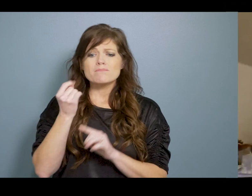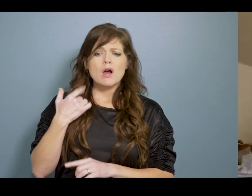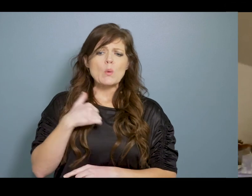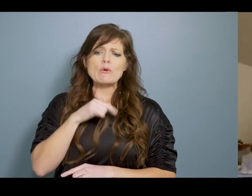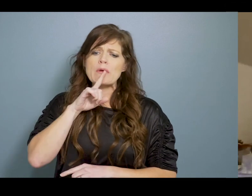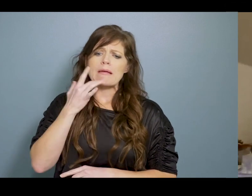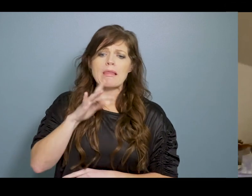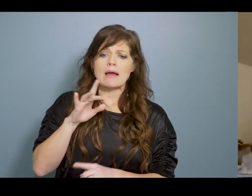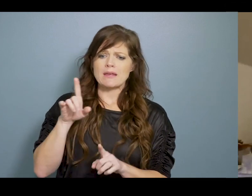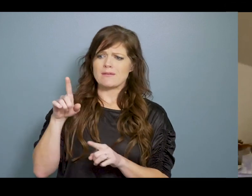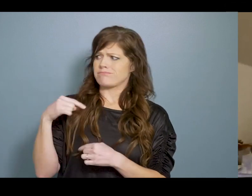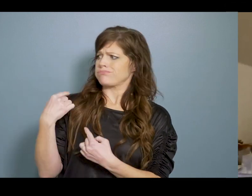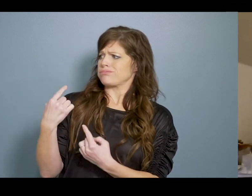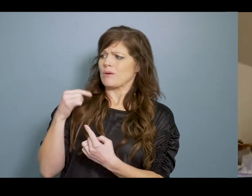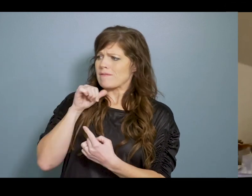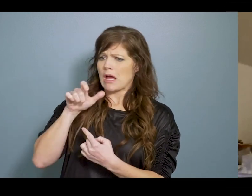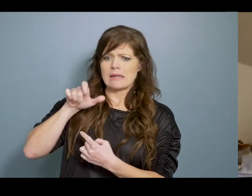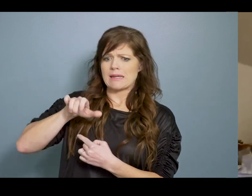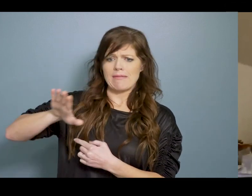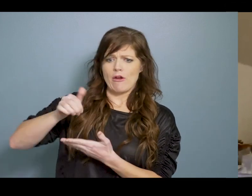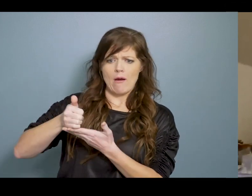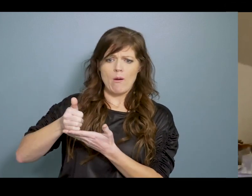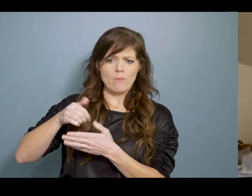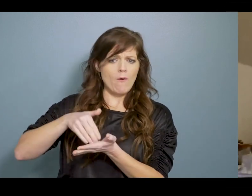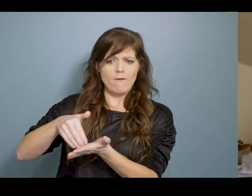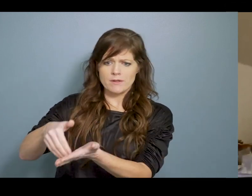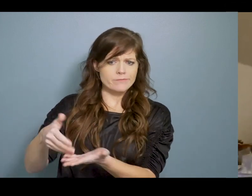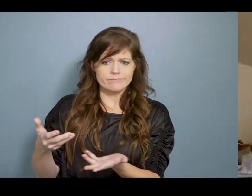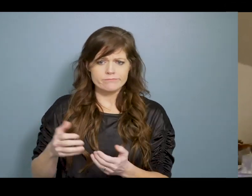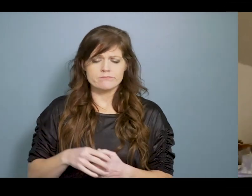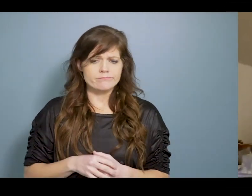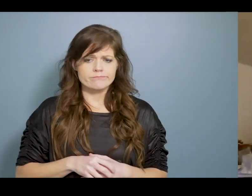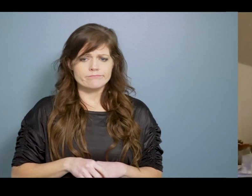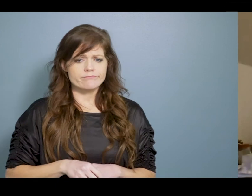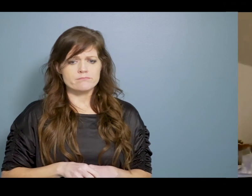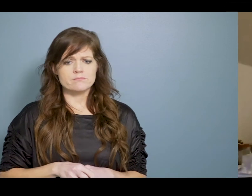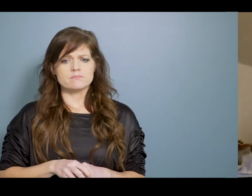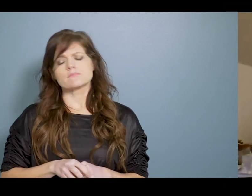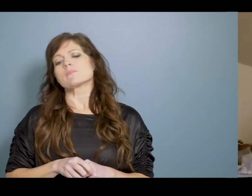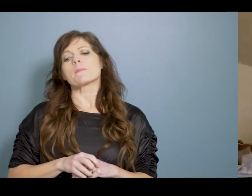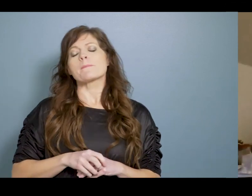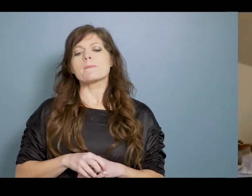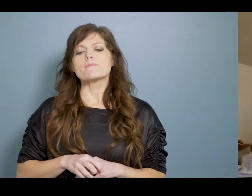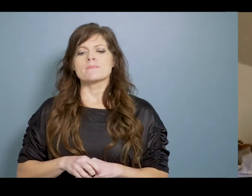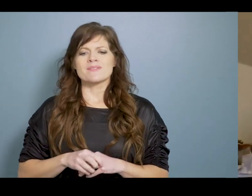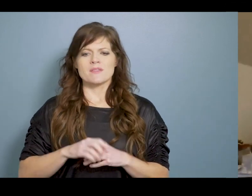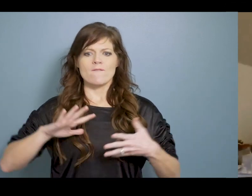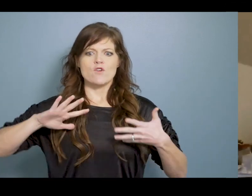a lot of it. it's